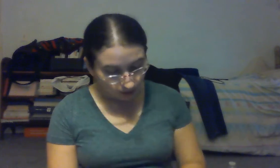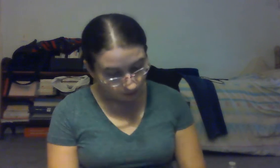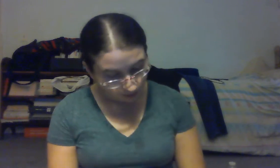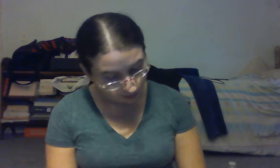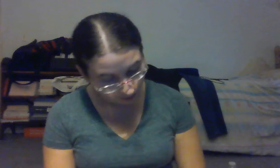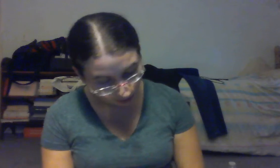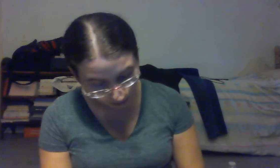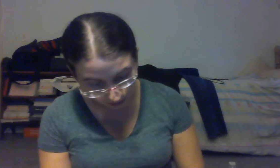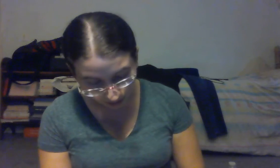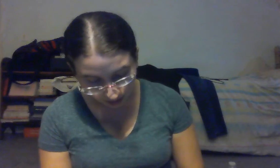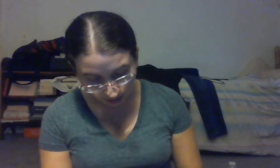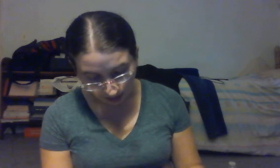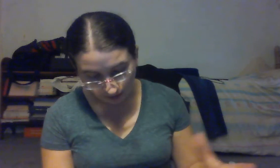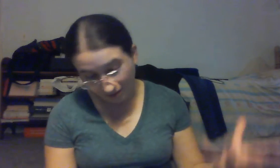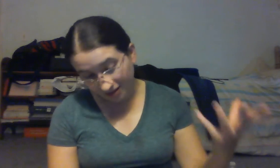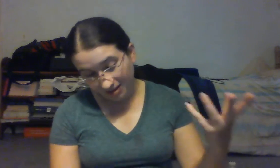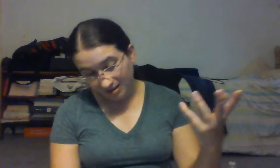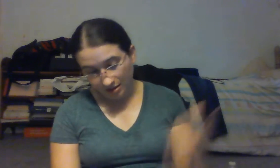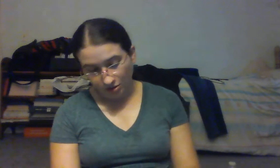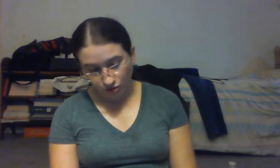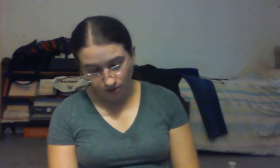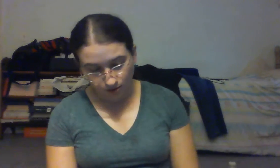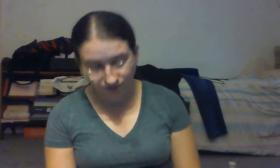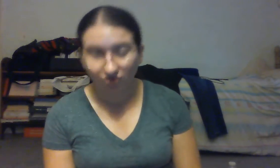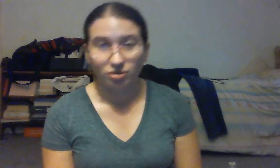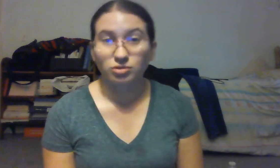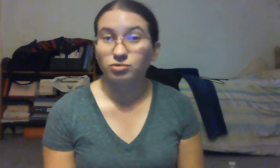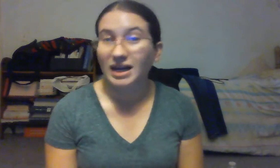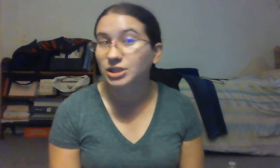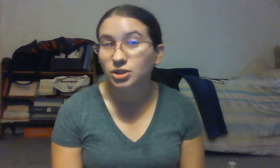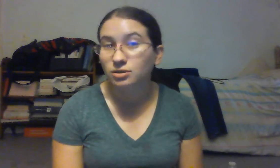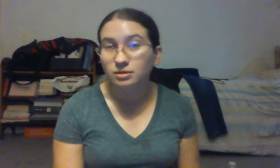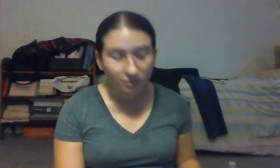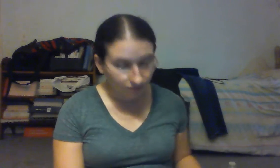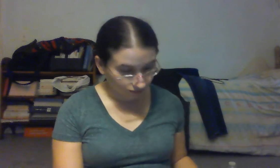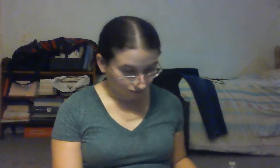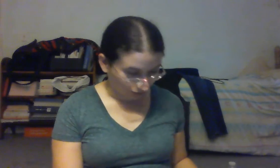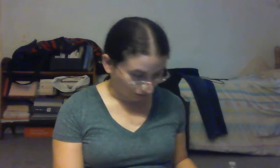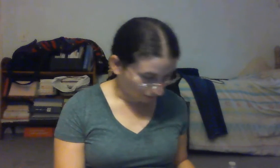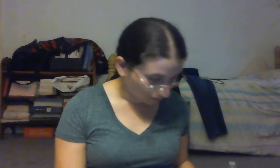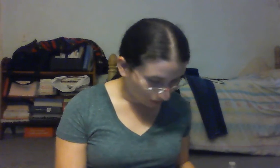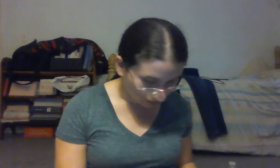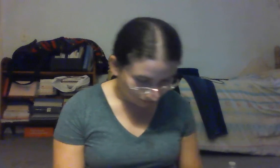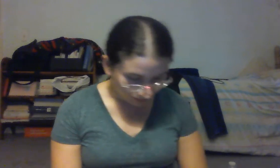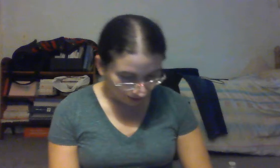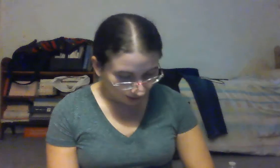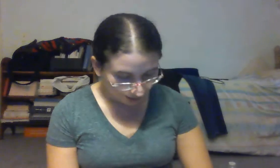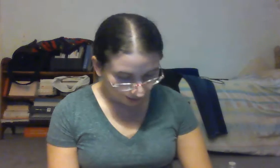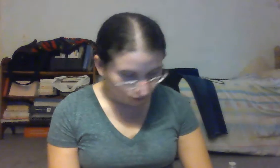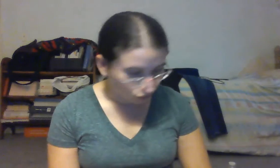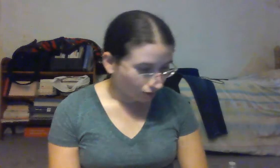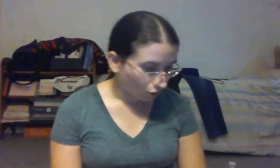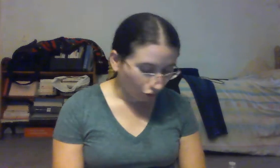We're going to be learning the basic sentence structure for directional verbs and how to